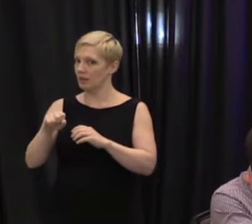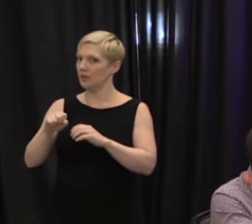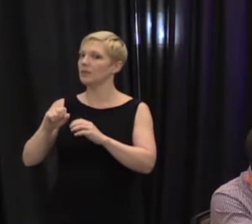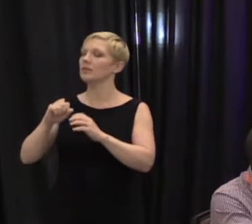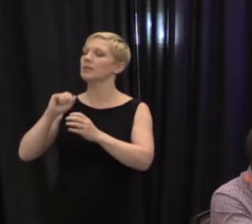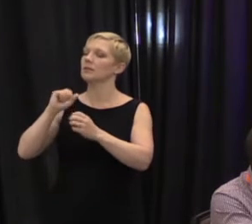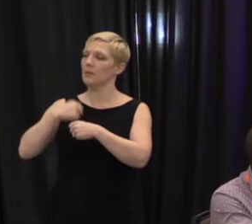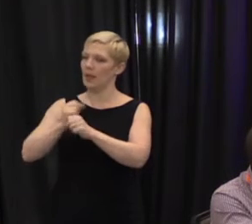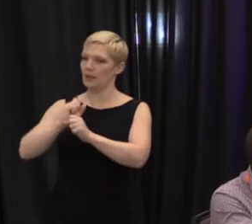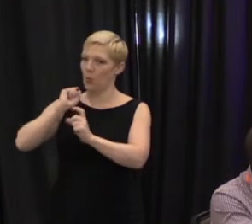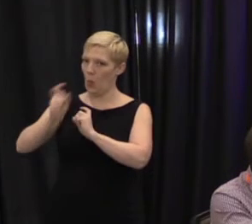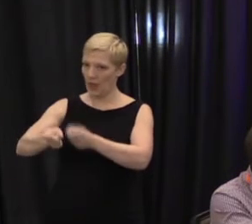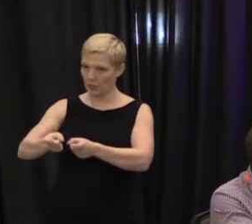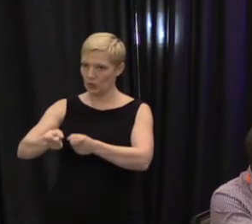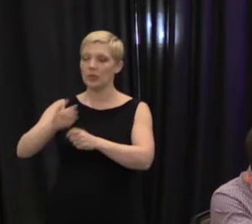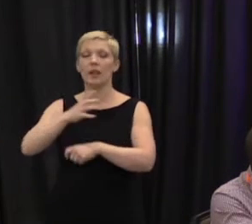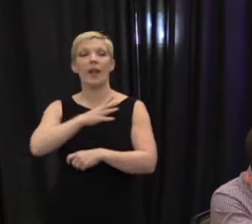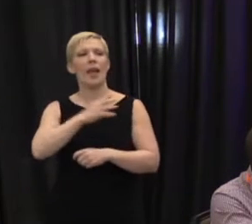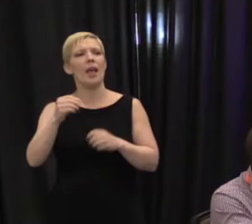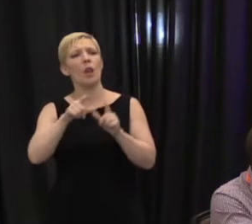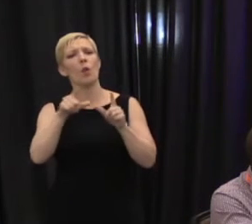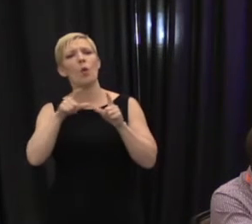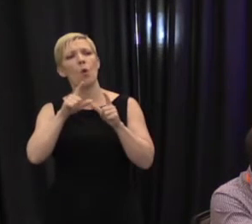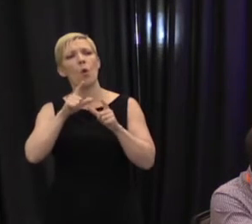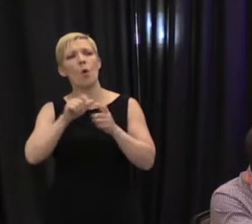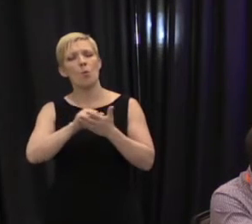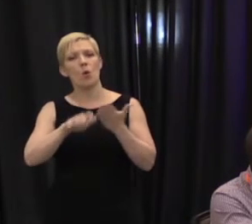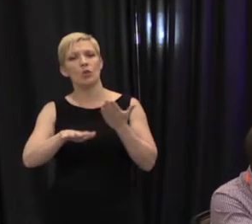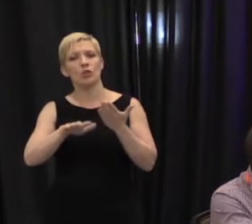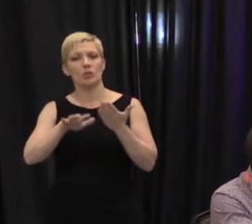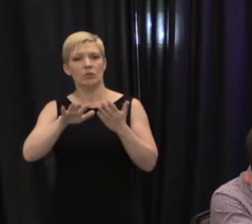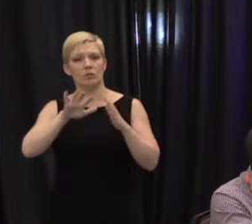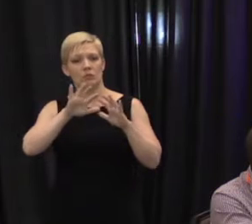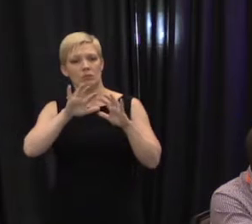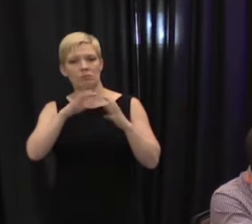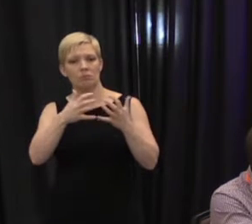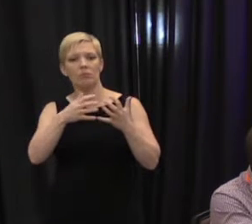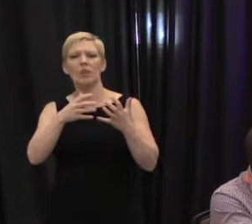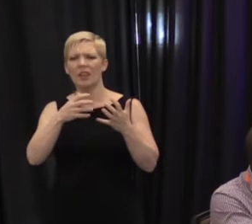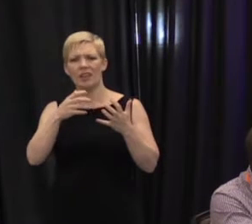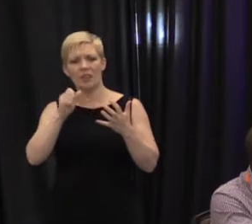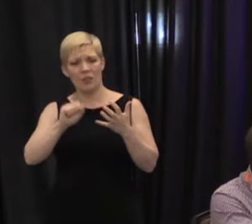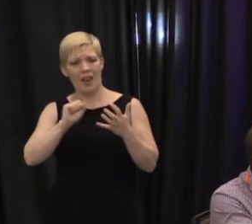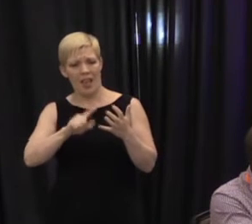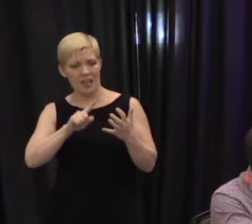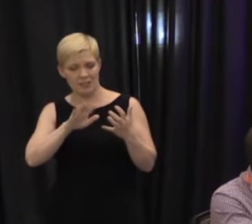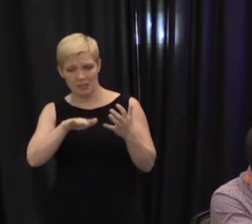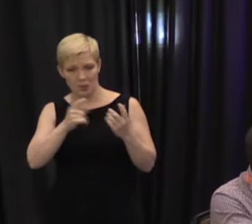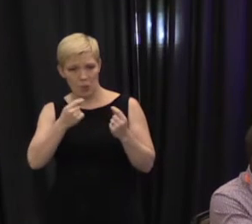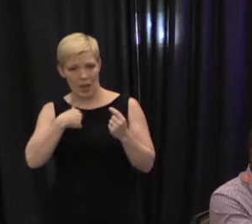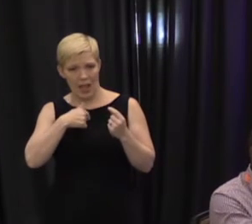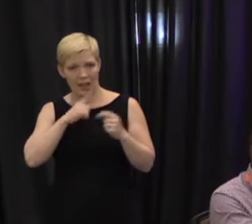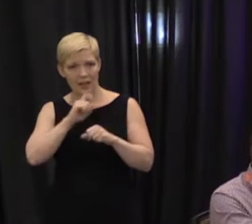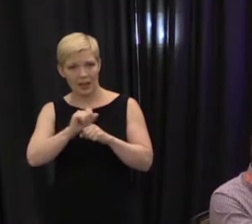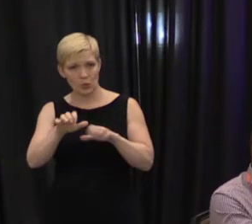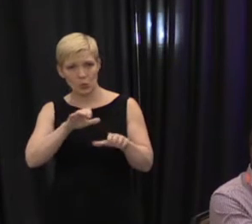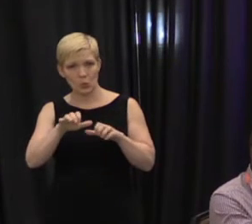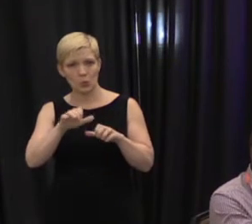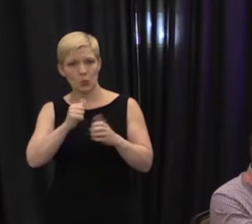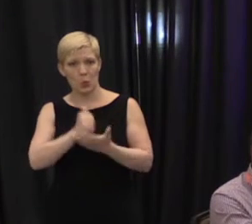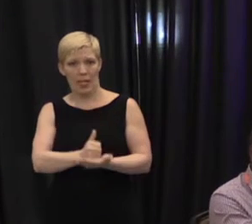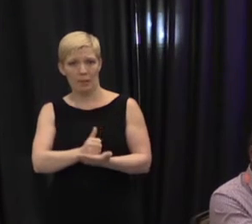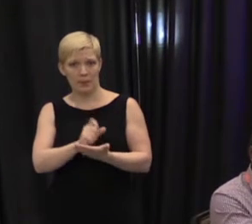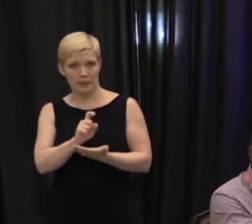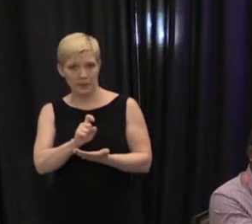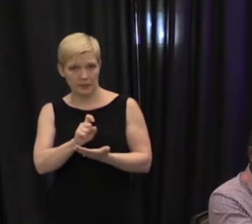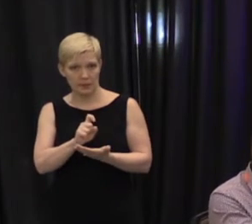local abortion fund is checking in with those folks too, to be like, what is it that I can actually do to help? We like to think of our volunteers